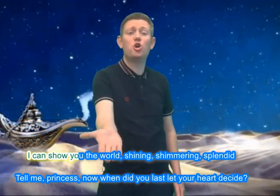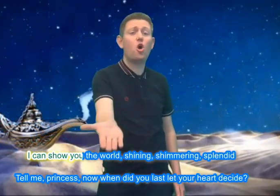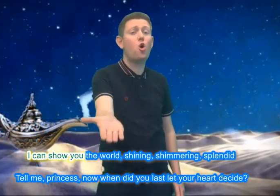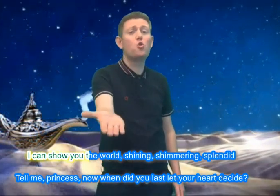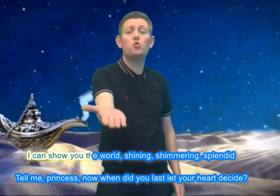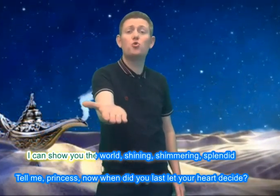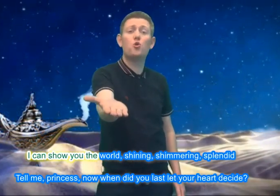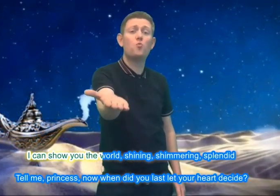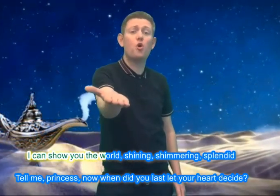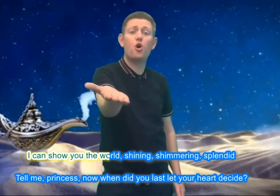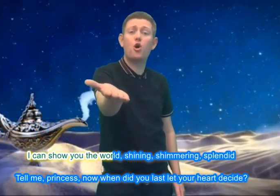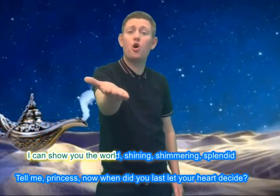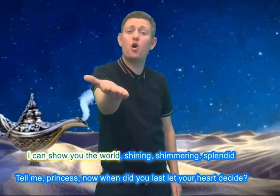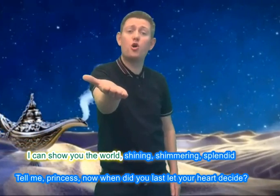and show you the world.